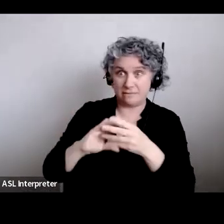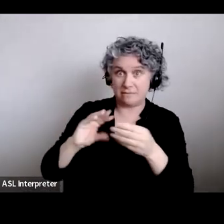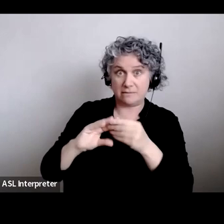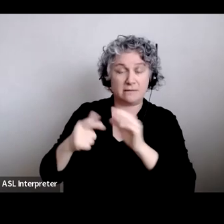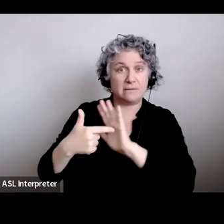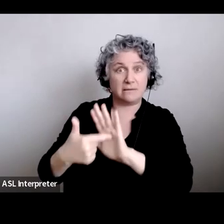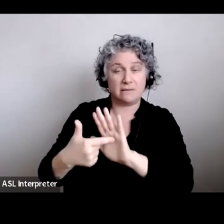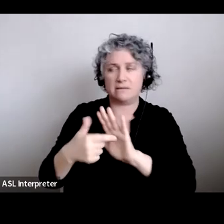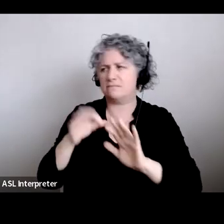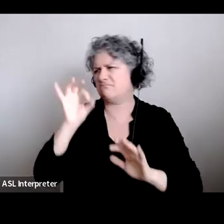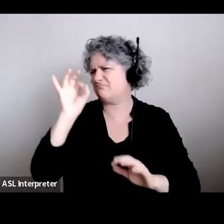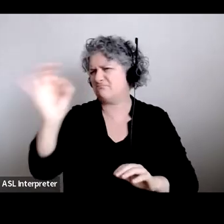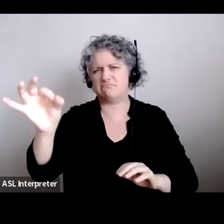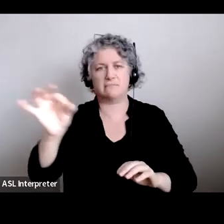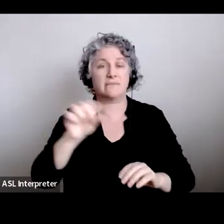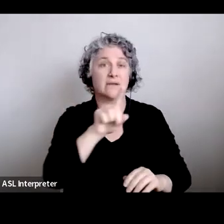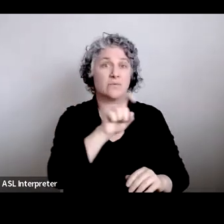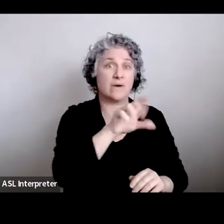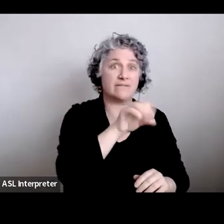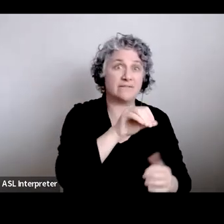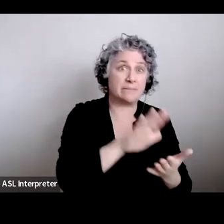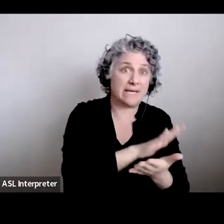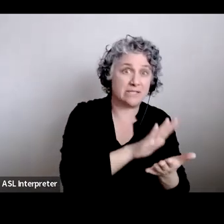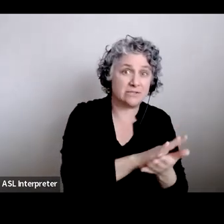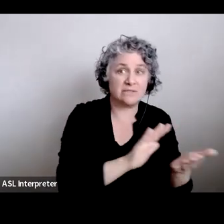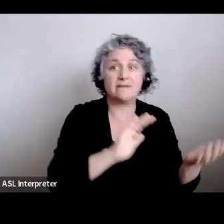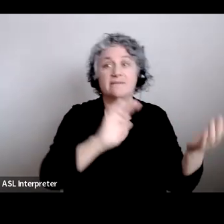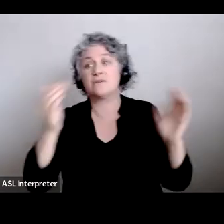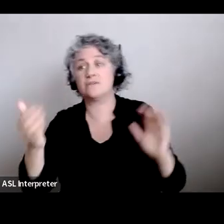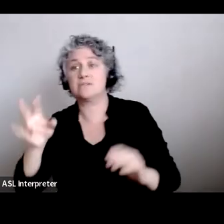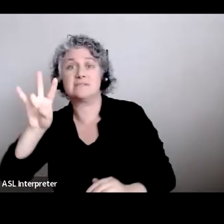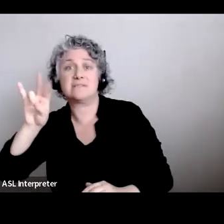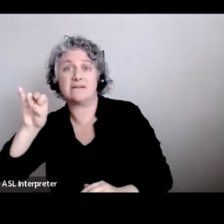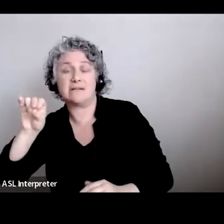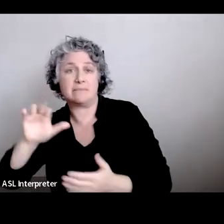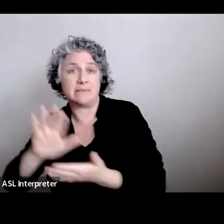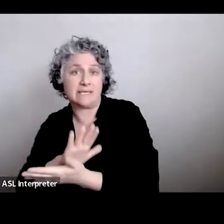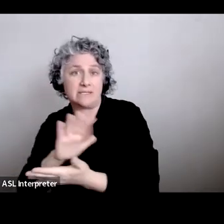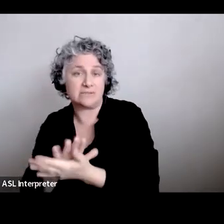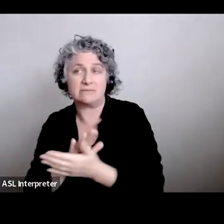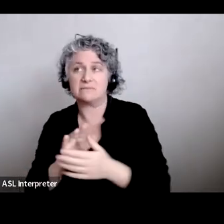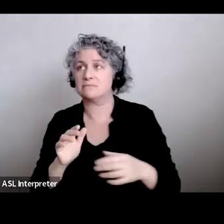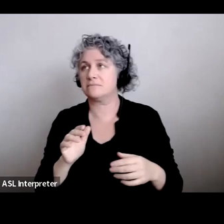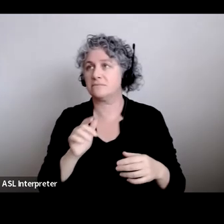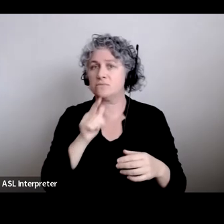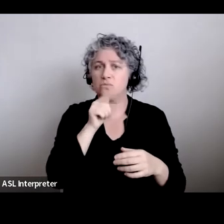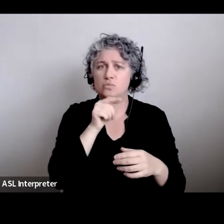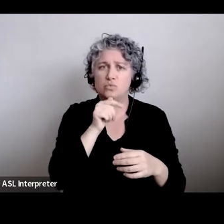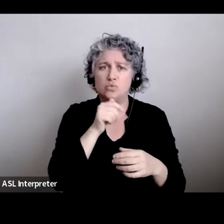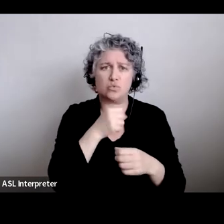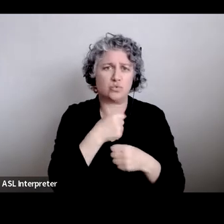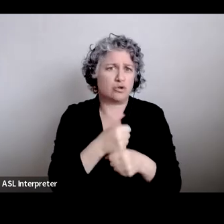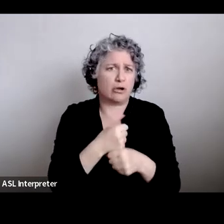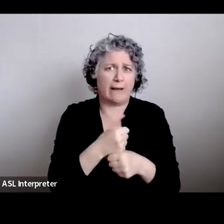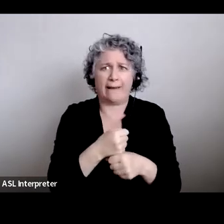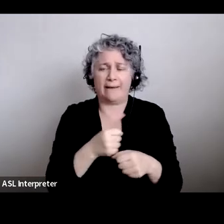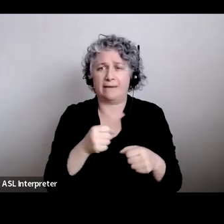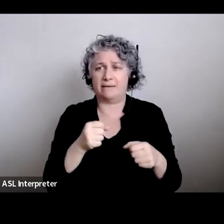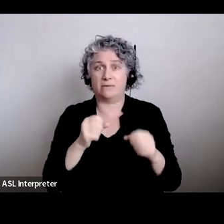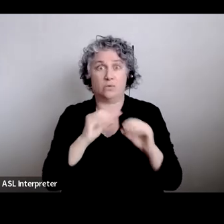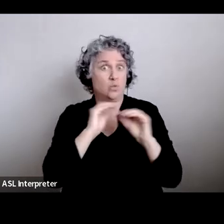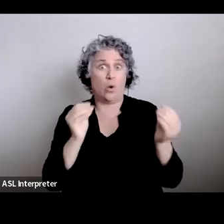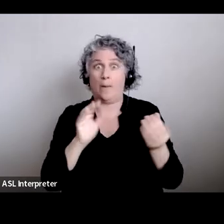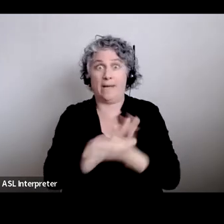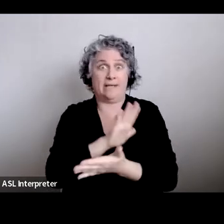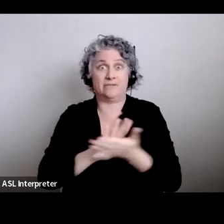know, 150 pages versus 70 pages. There are people who create in ways that don't have any pages. And so how do we create